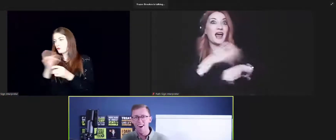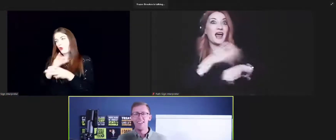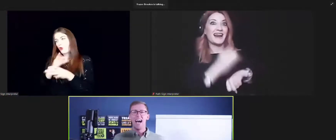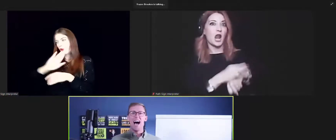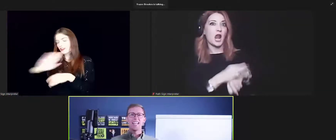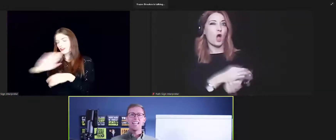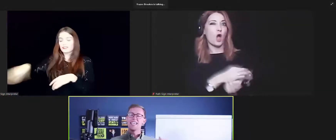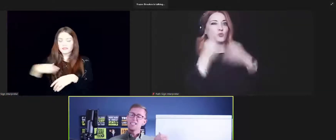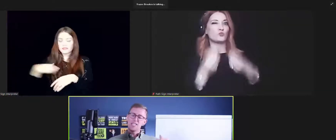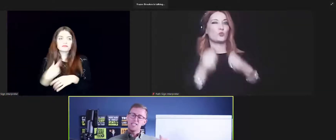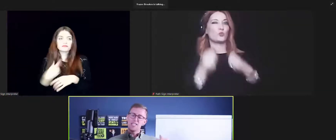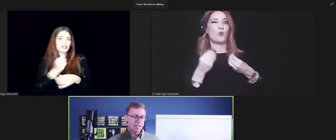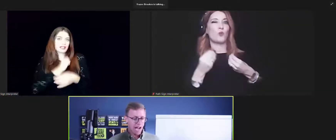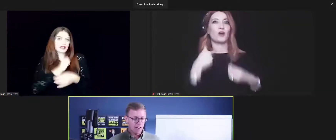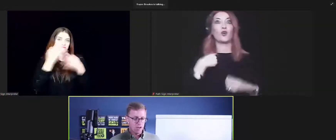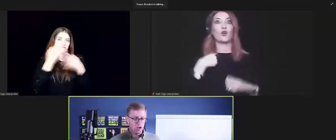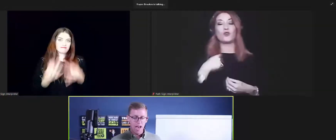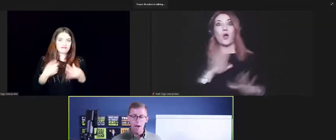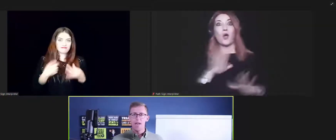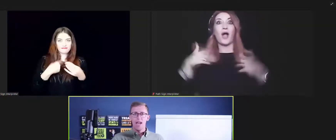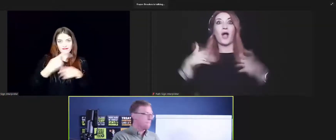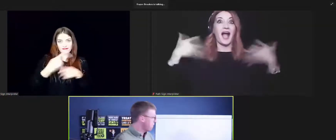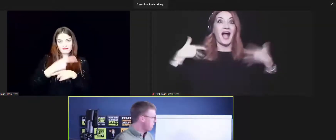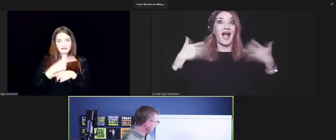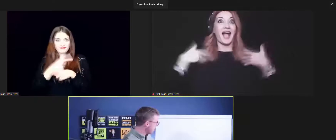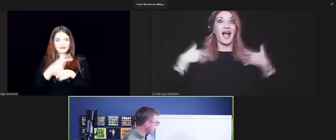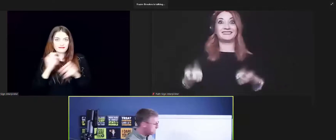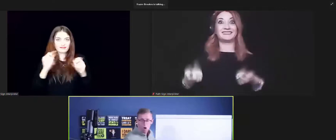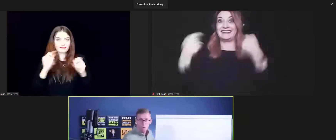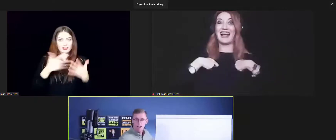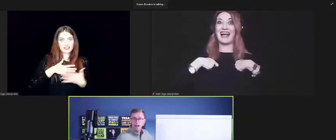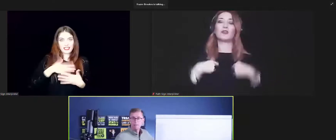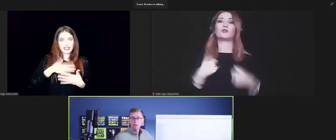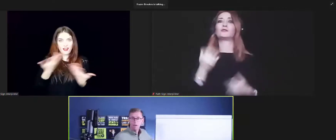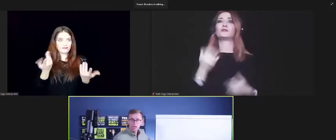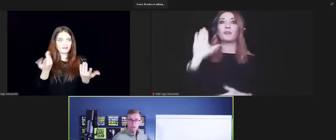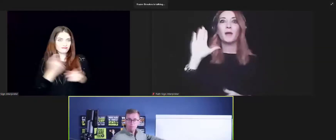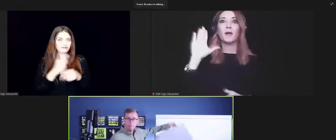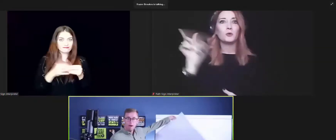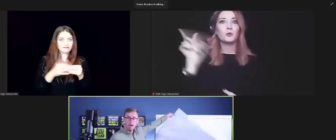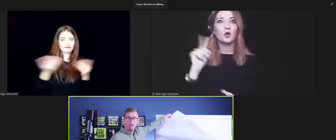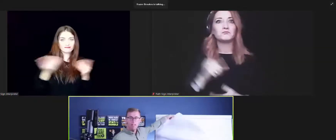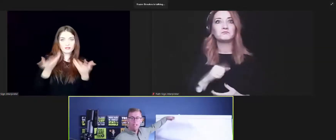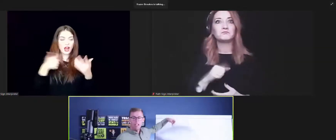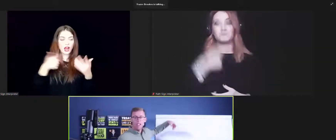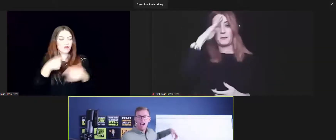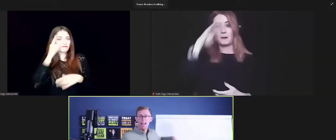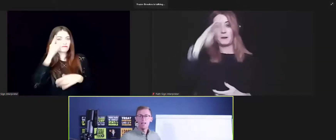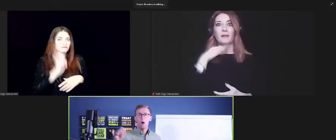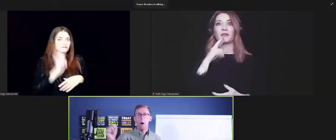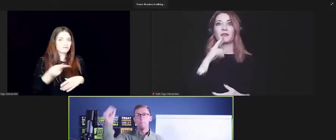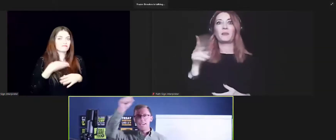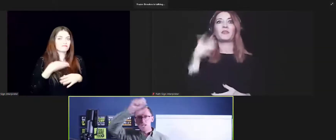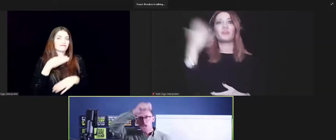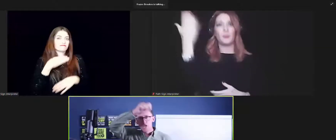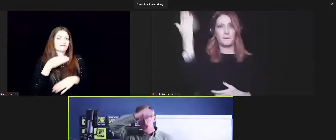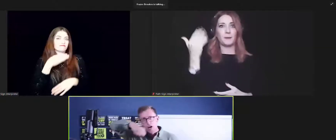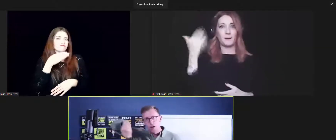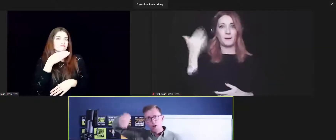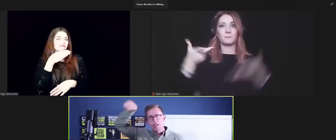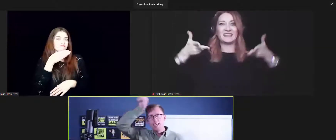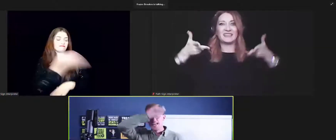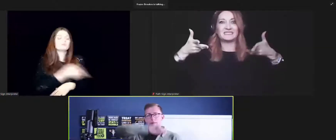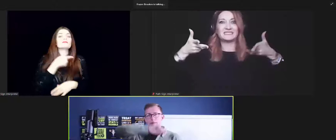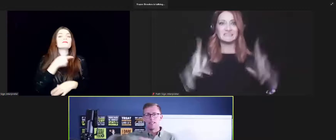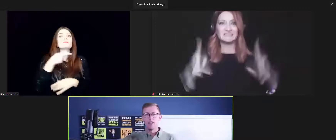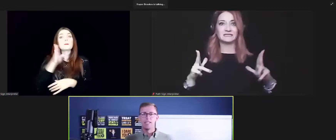on. And he sat me down in a chair. He flipped over the piece of paper and he wrote a big circle